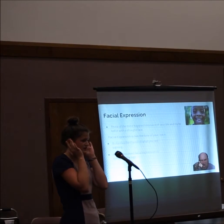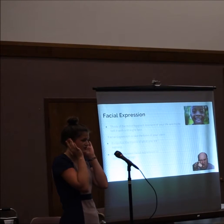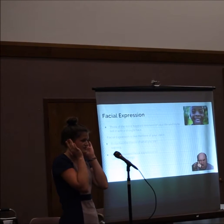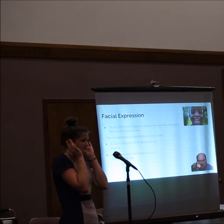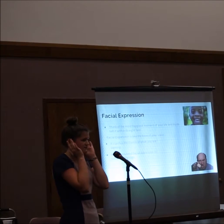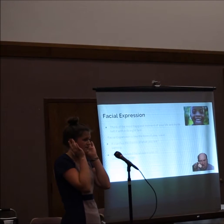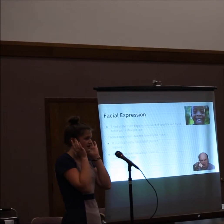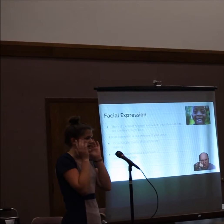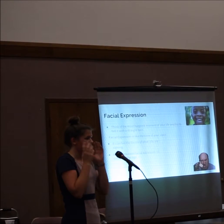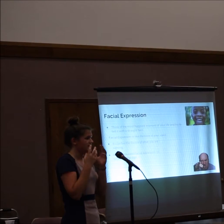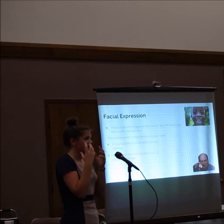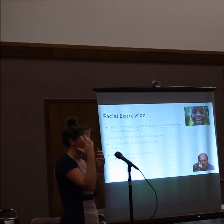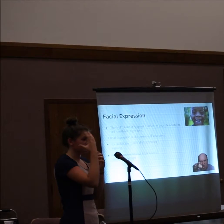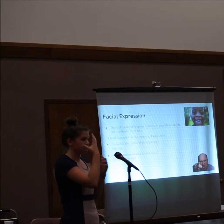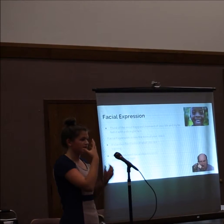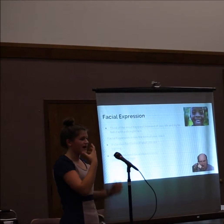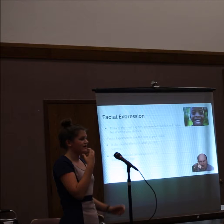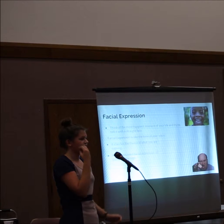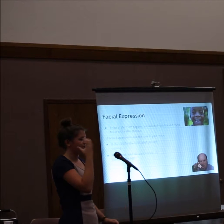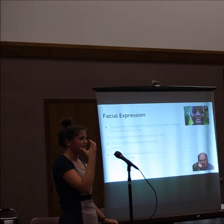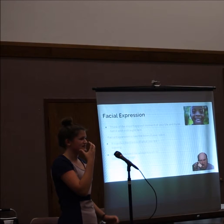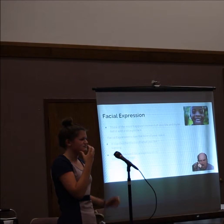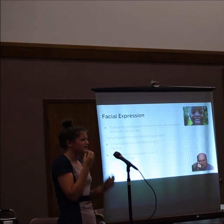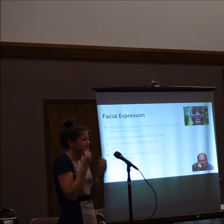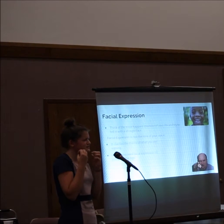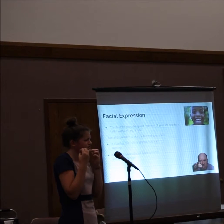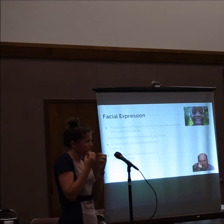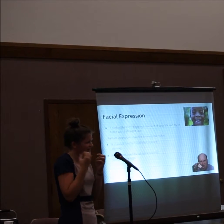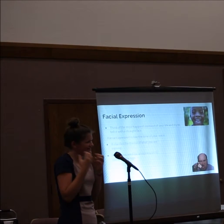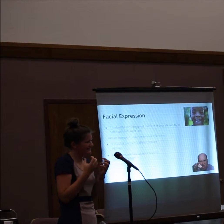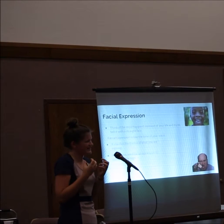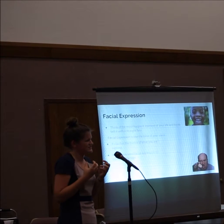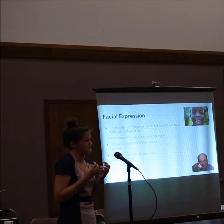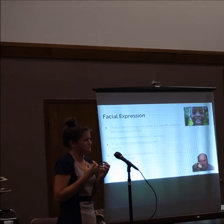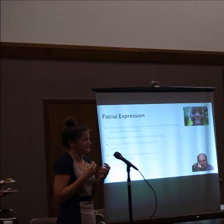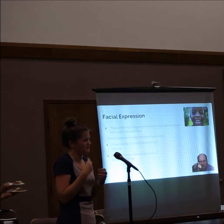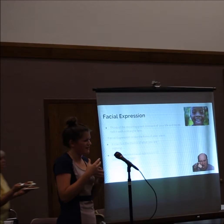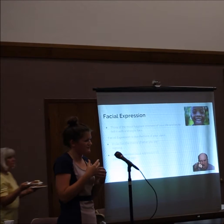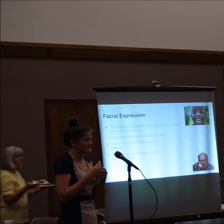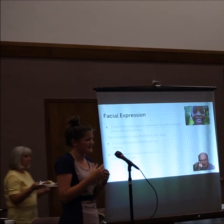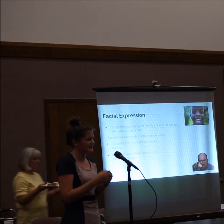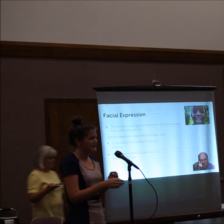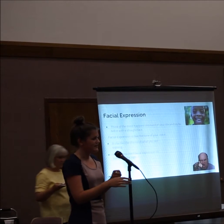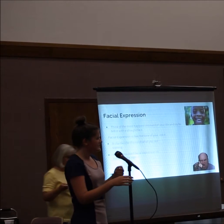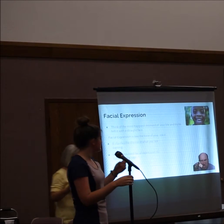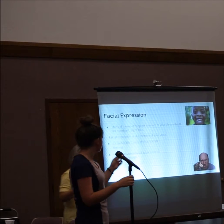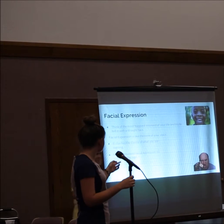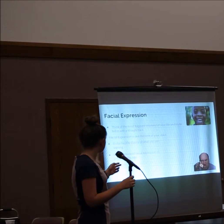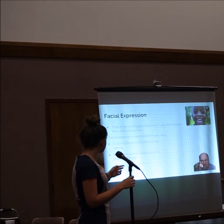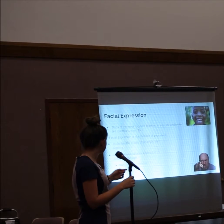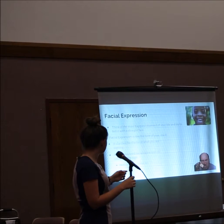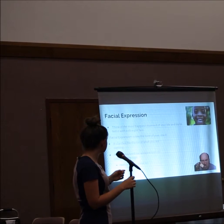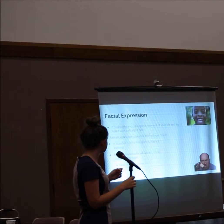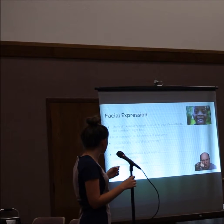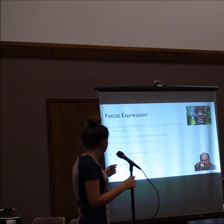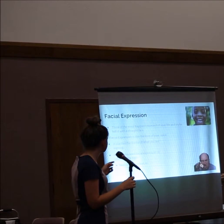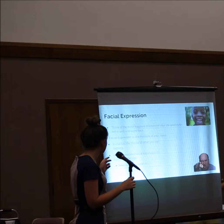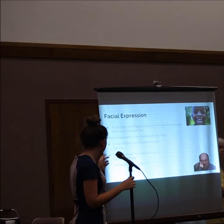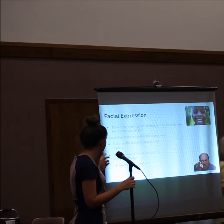hearing whatsoever, they rely on their face to be able to create that tone in how they're signing. So some examples of signs that